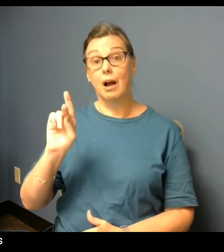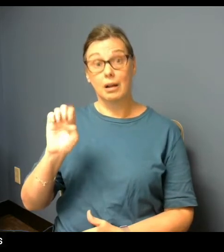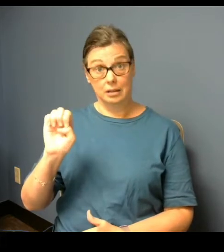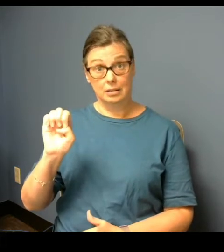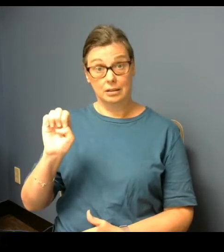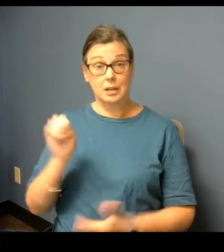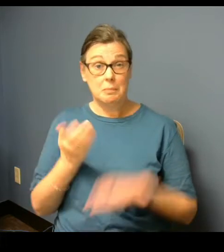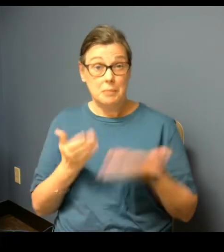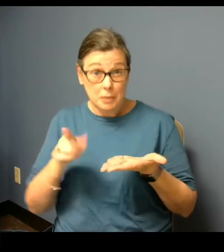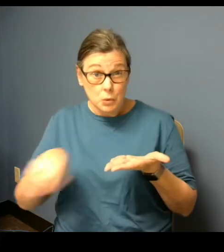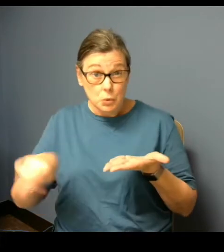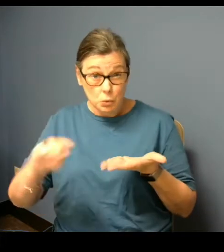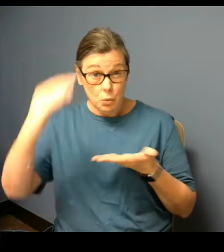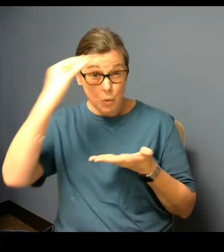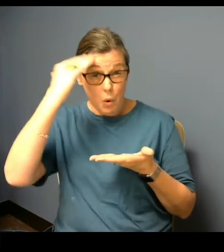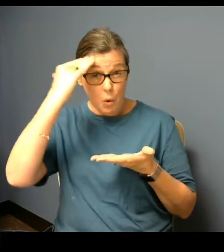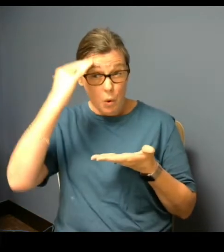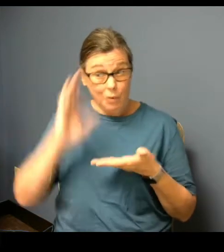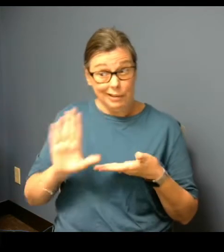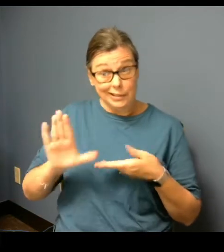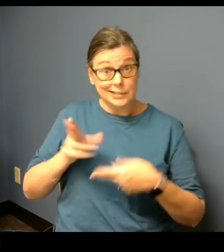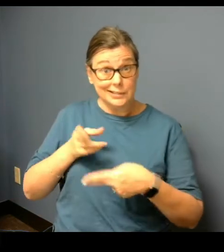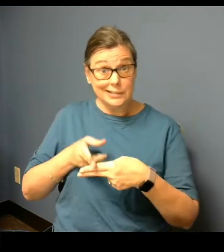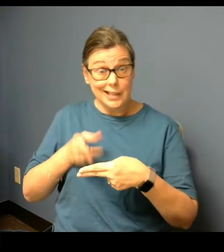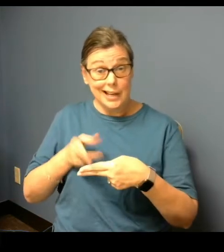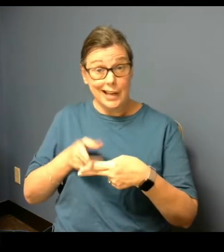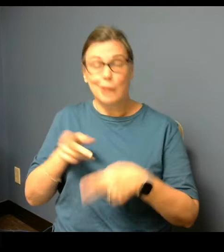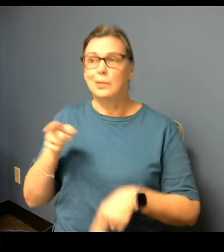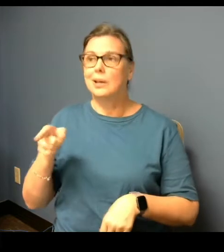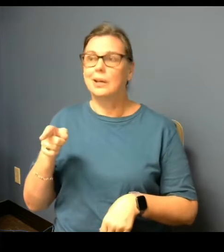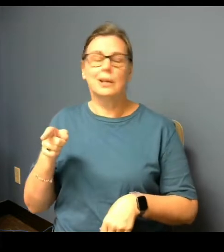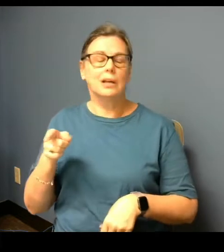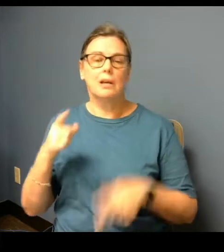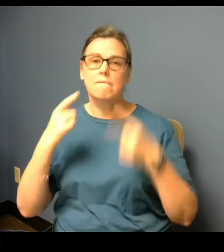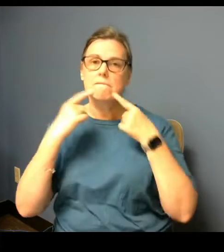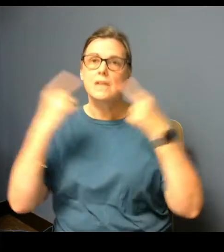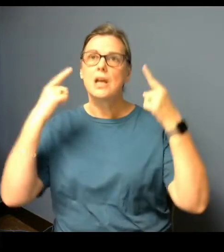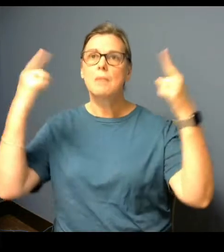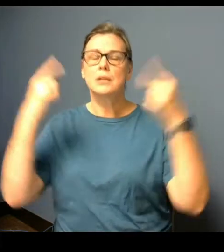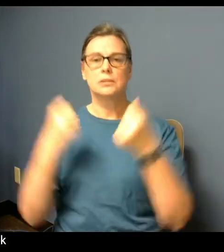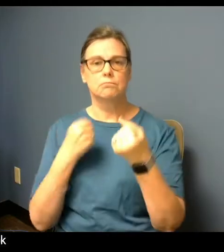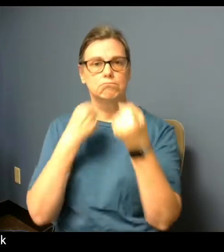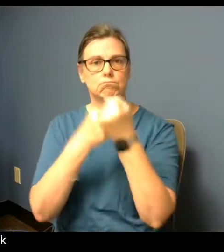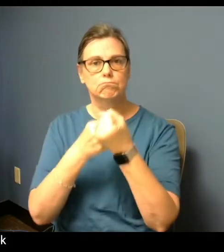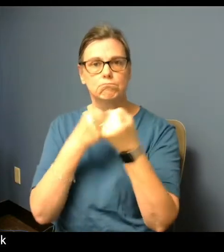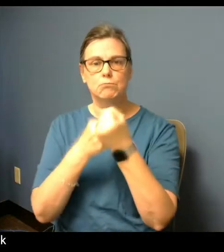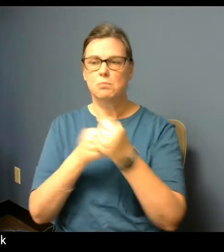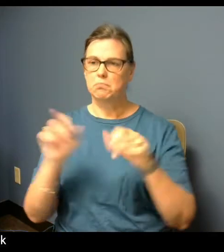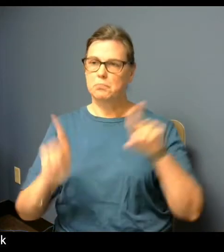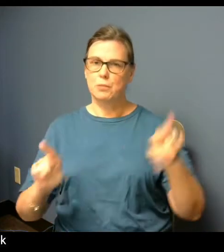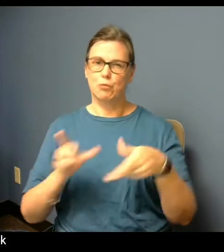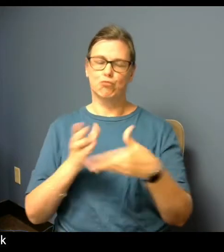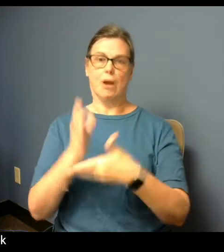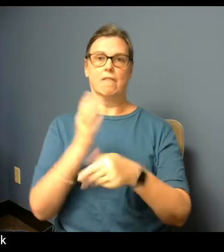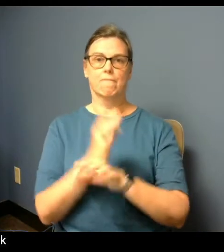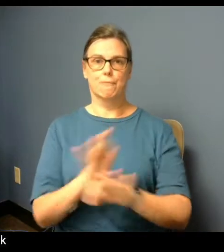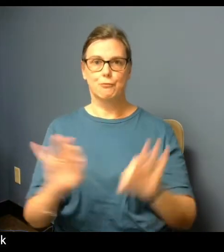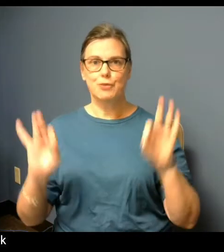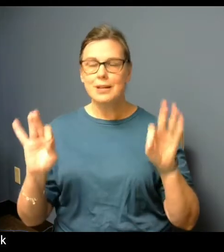some of you, his name sounds familiar. We associate him with liberty. Jefferson will use Locke's documents